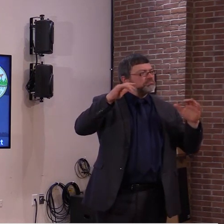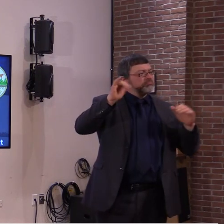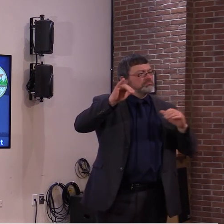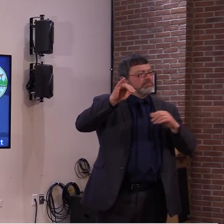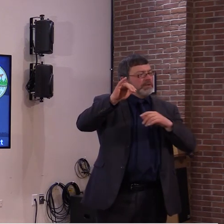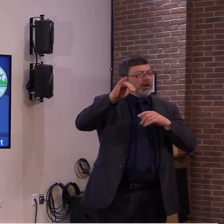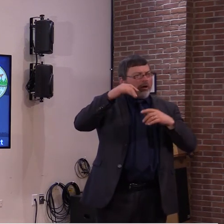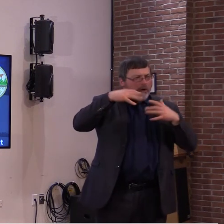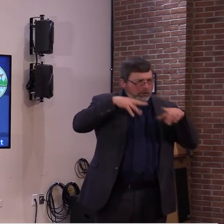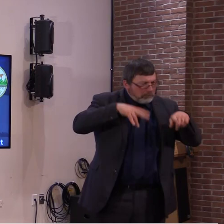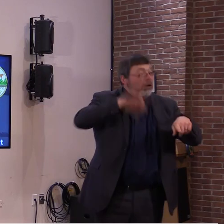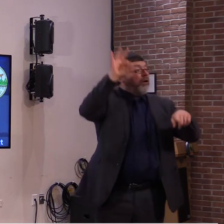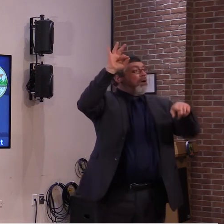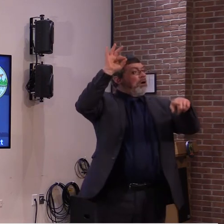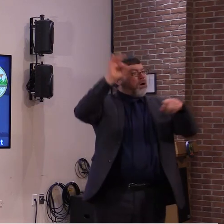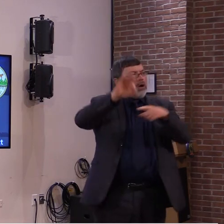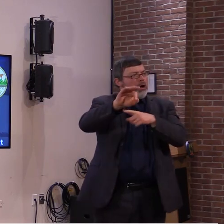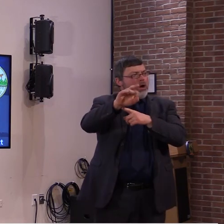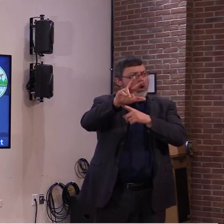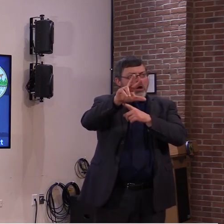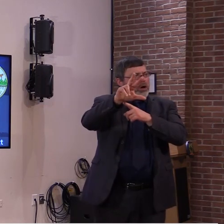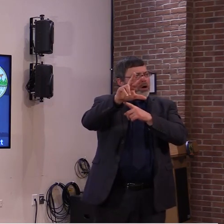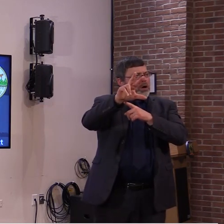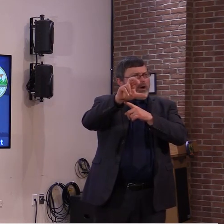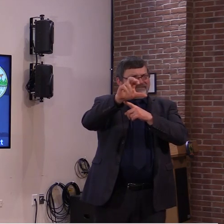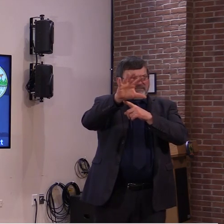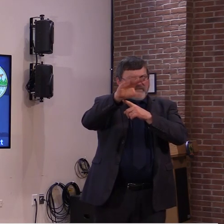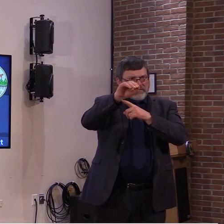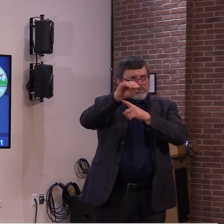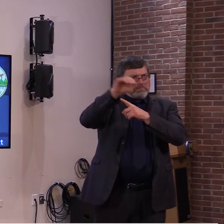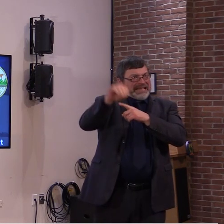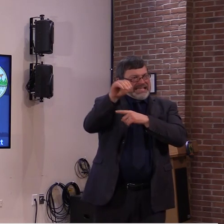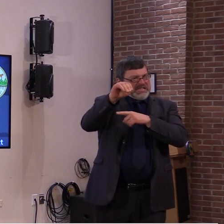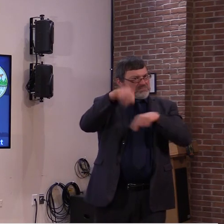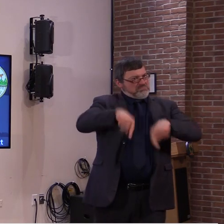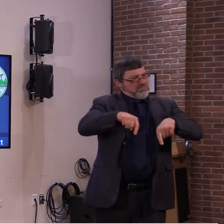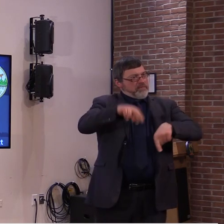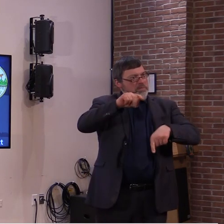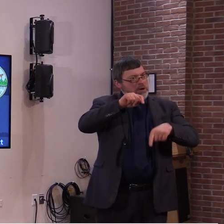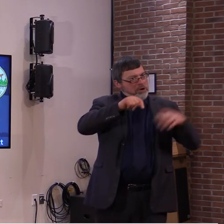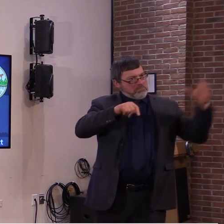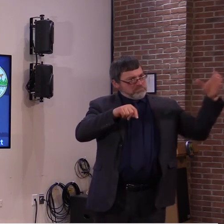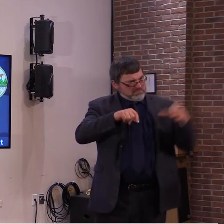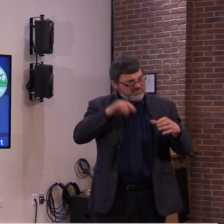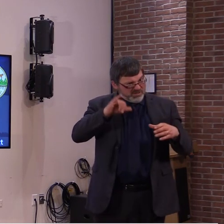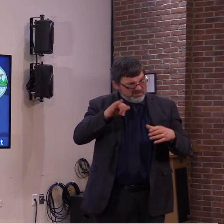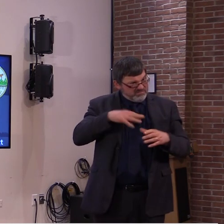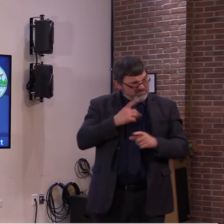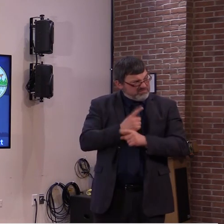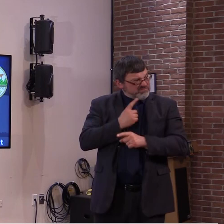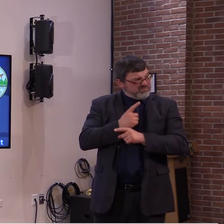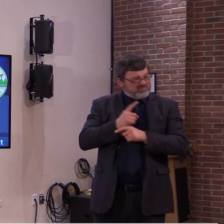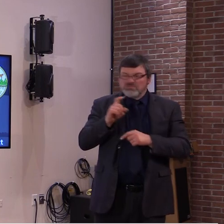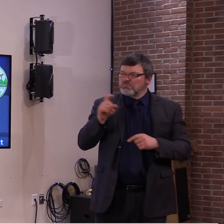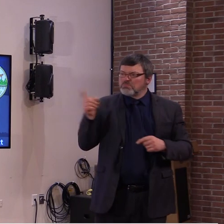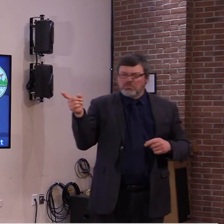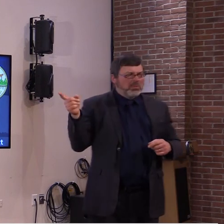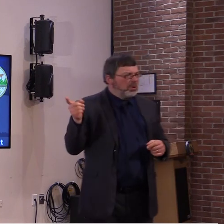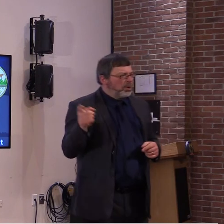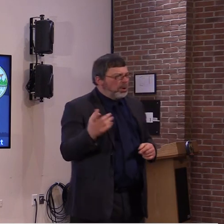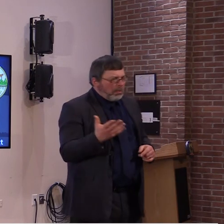a reasonable estimate? I that does sound right, as I recall. You know, it's going to be a ballpark anyway. And I'm